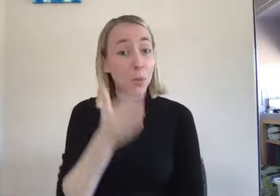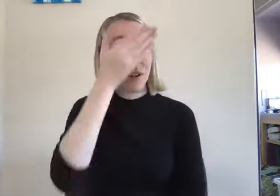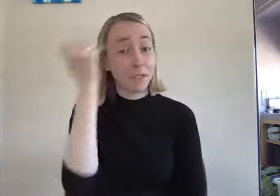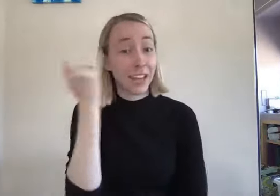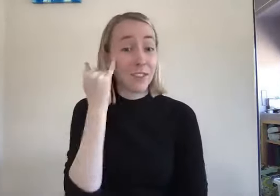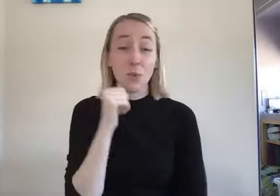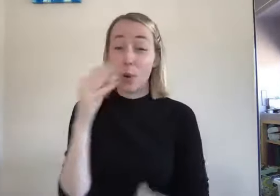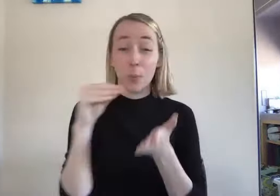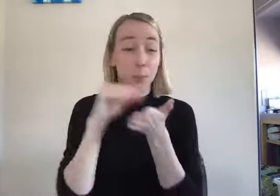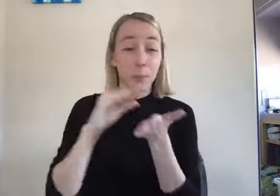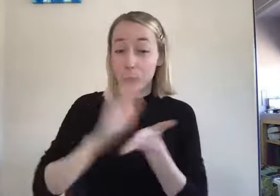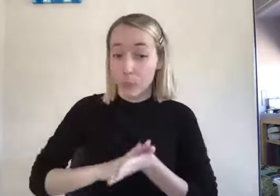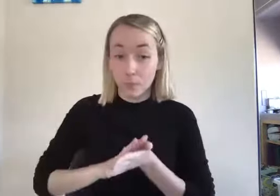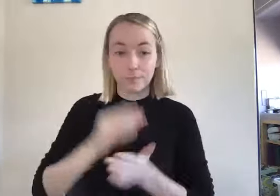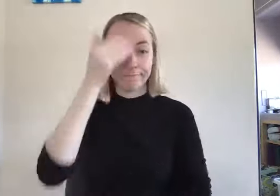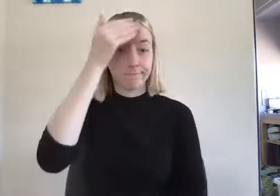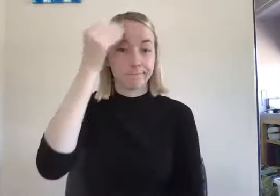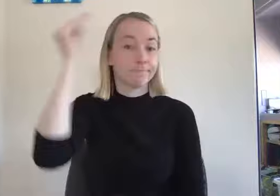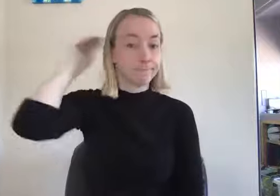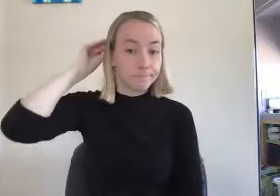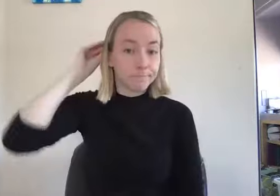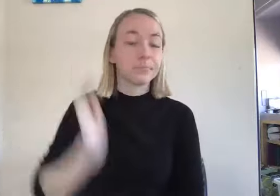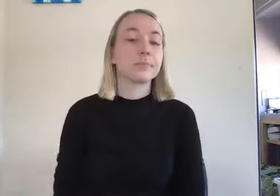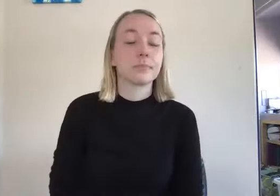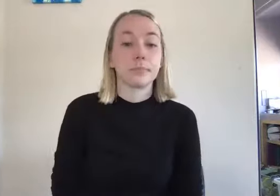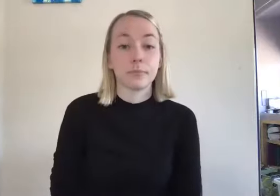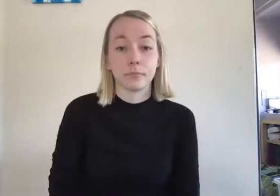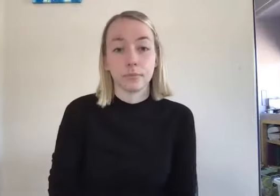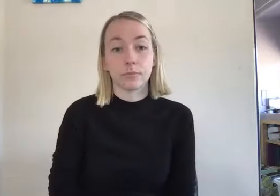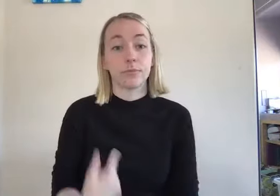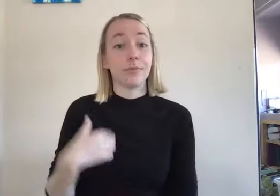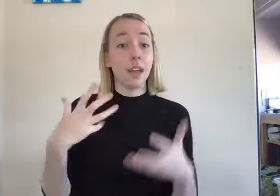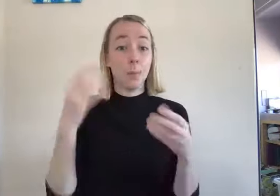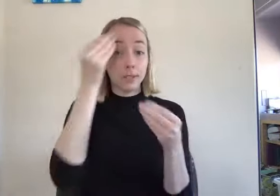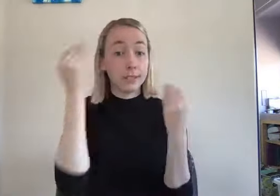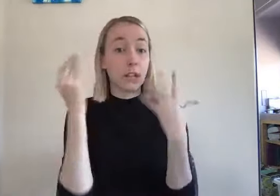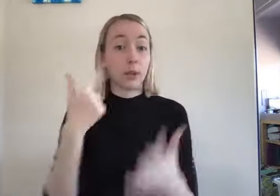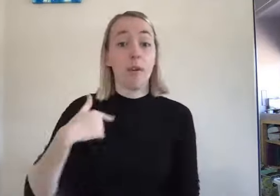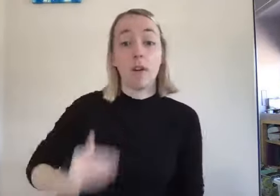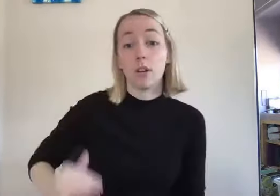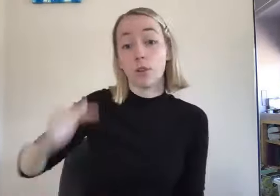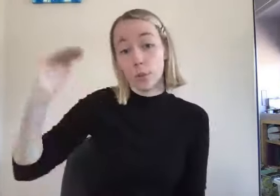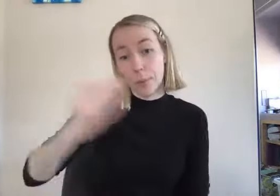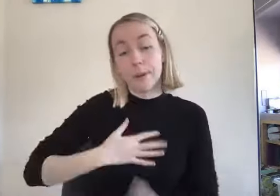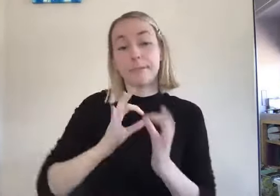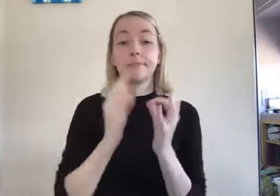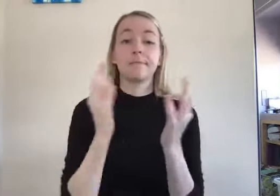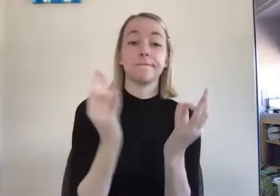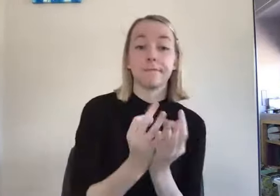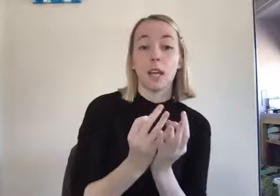you will, though, if you don't make a memorandum of it. So, I want to tell you that I grew up in a family